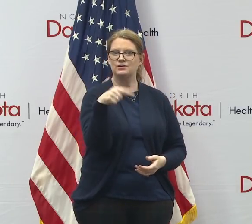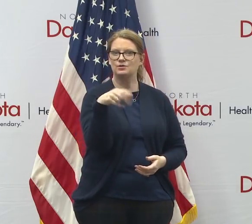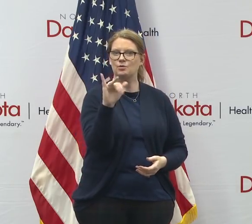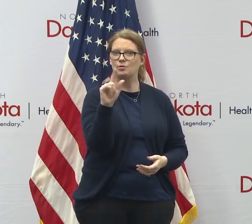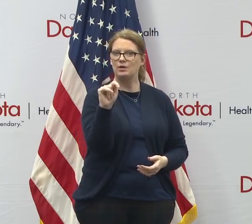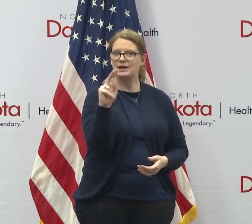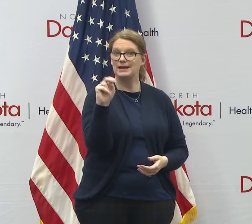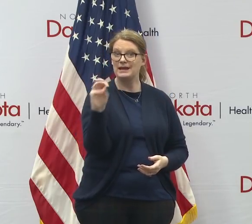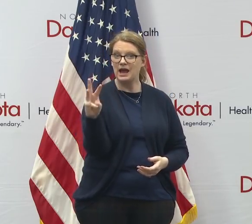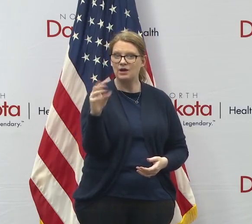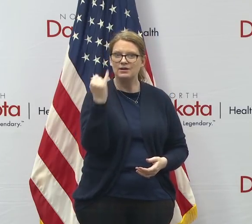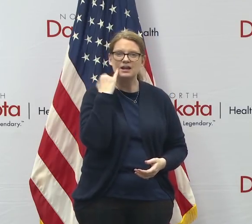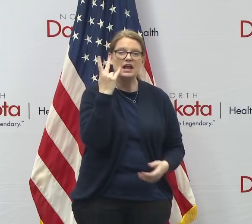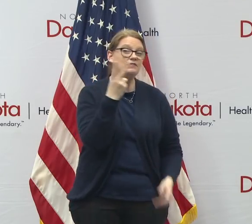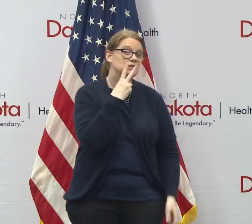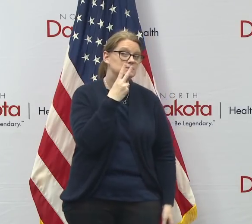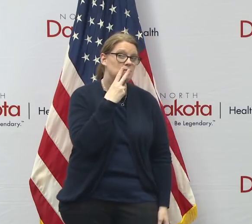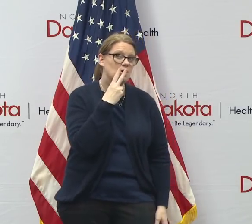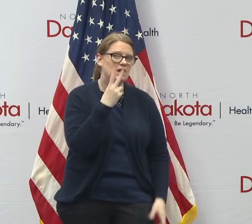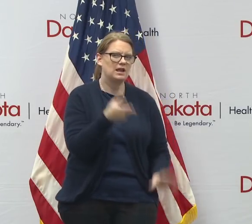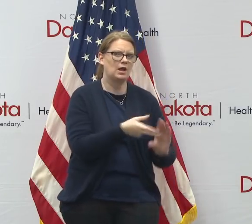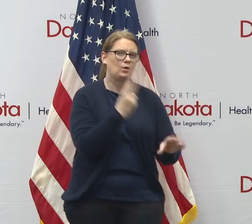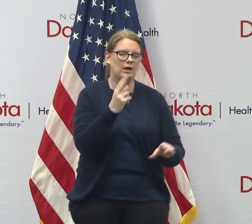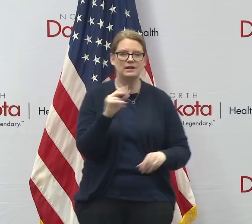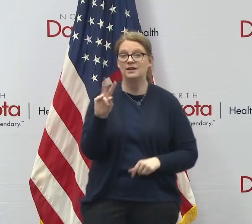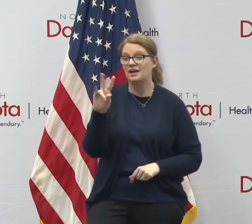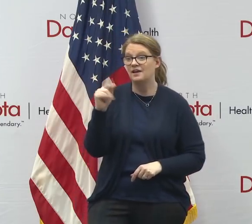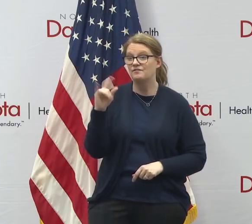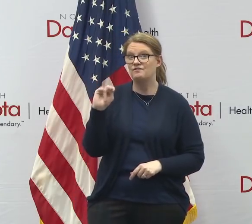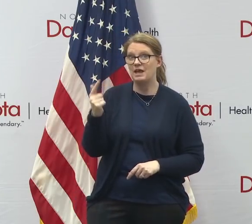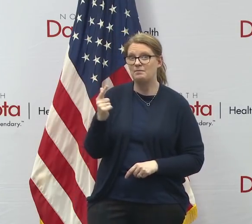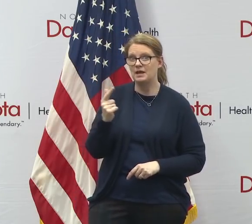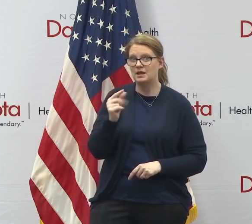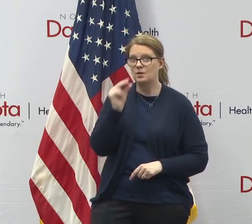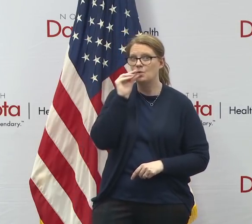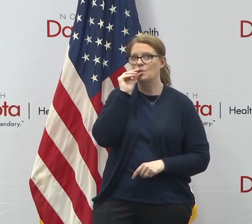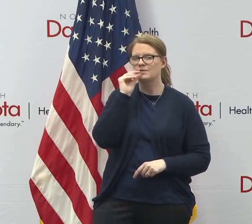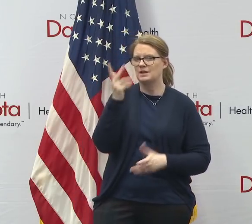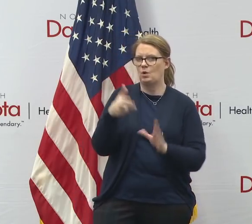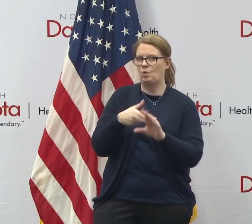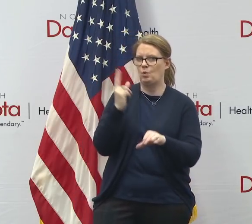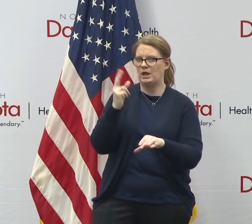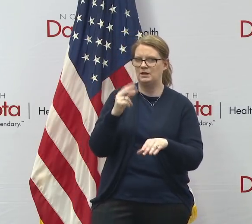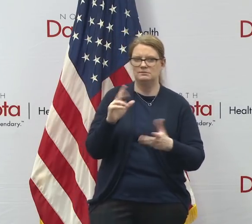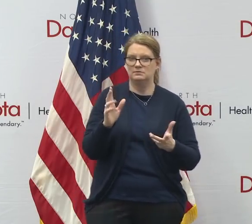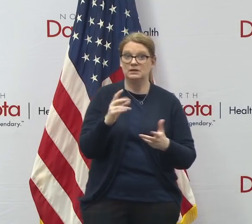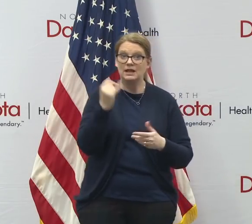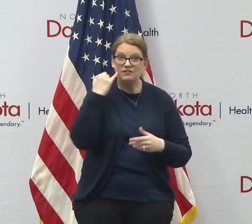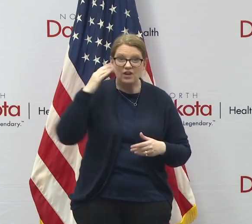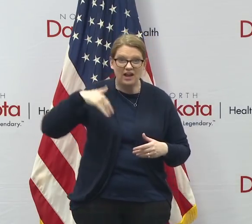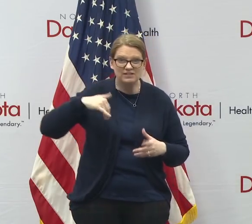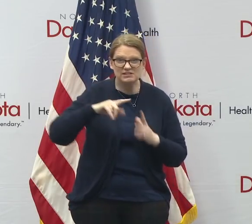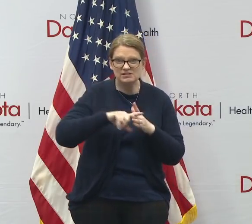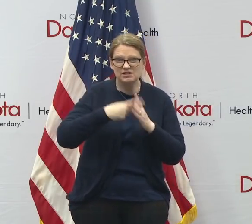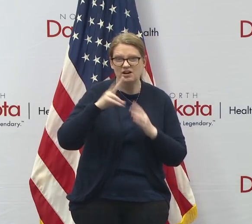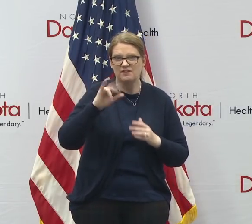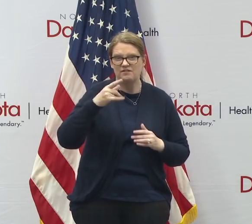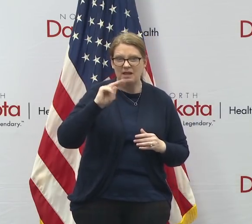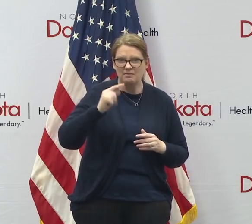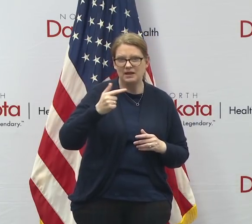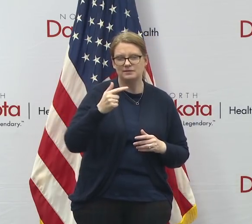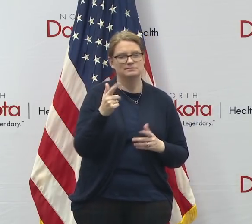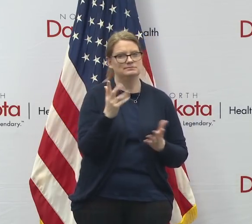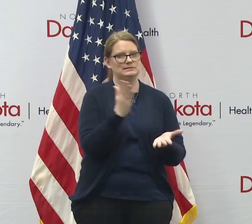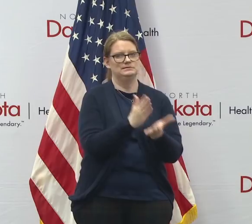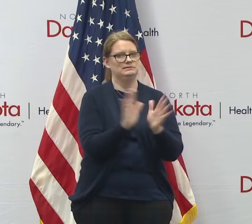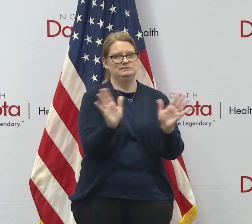1-800-QUIT-NOW. If you're smoking, great time to quit smoking. If you're vaping or haven't vaped, don't start. Putting stuff in your lungs that doesn't belong there, always a bad idea.